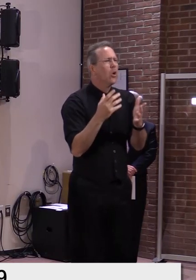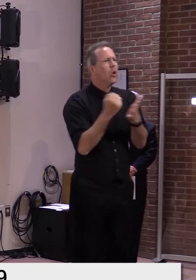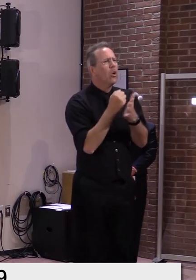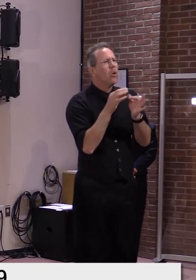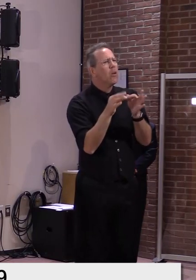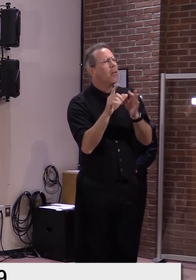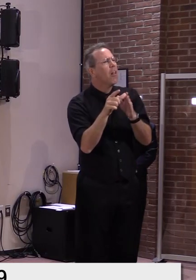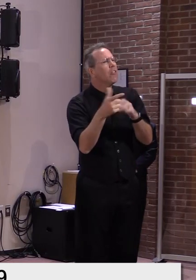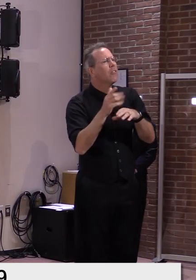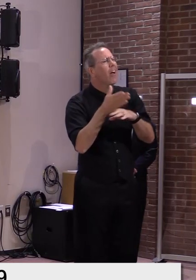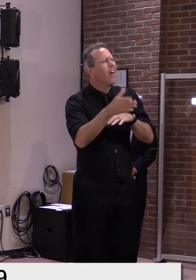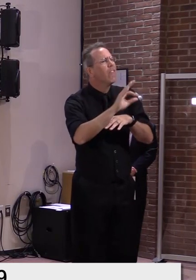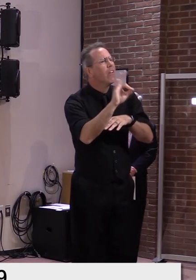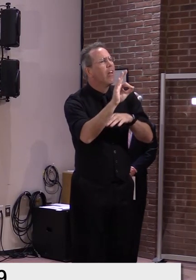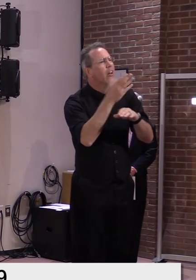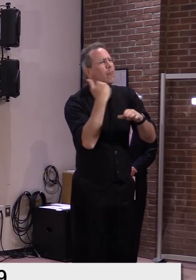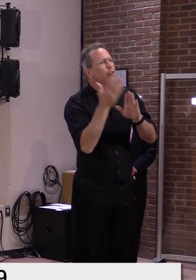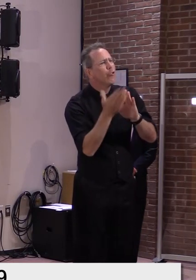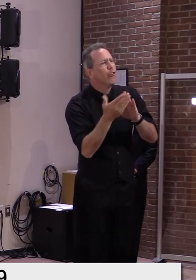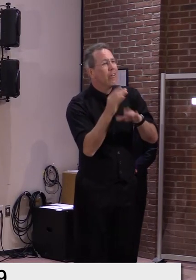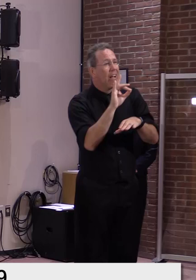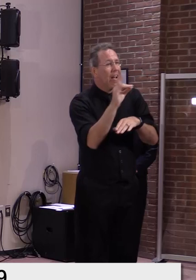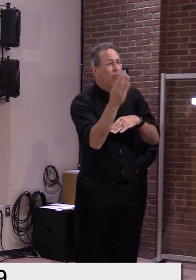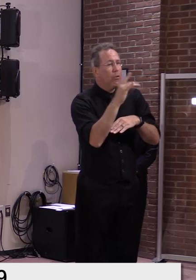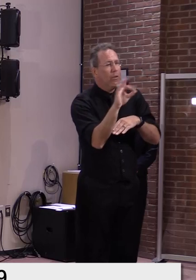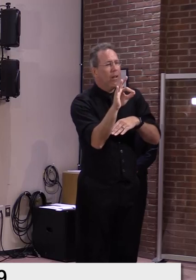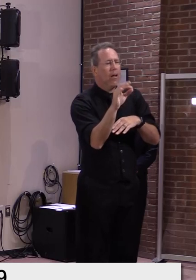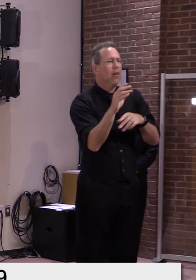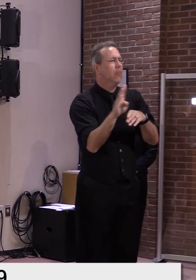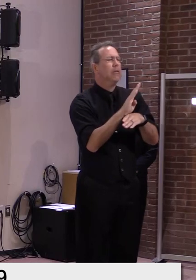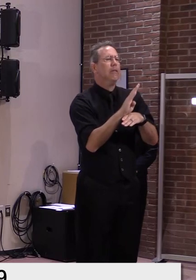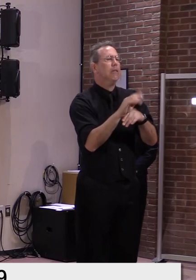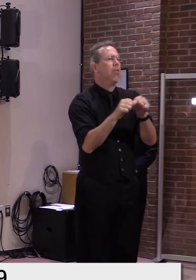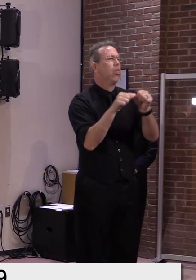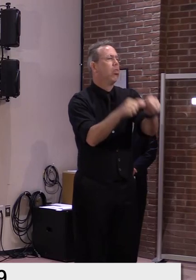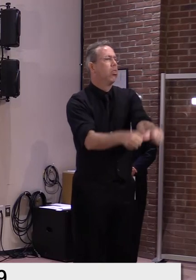Okay, thank you.